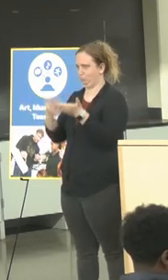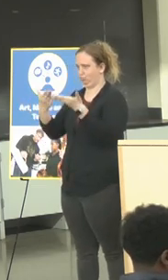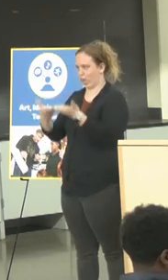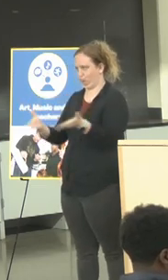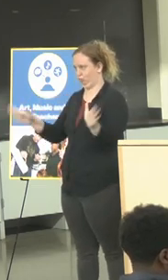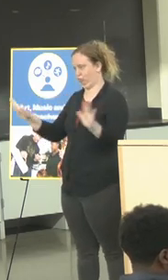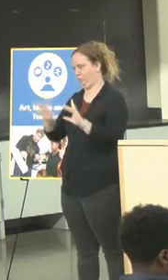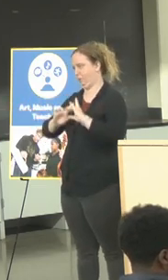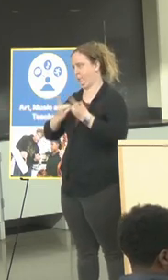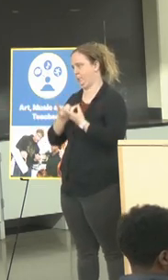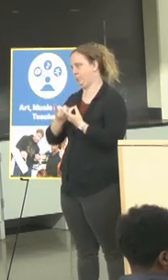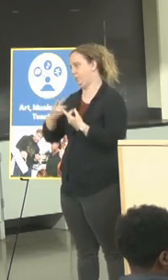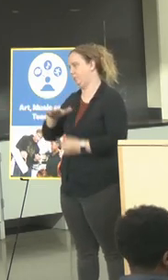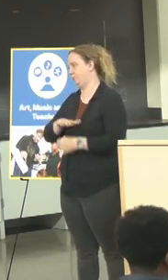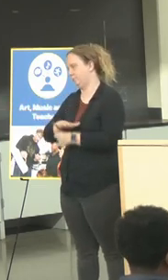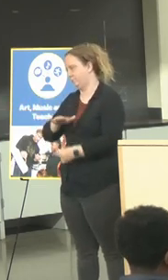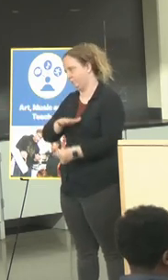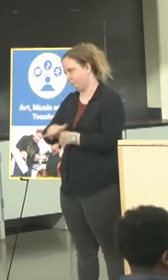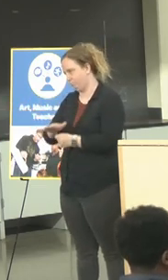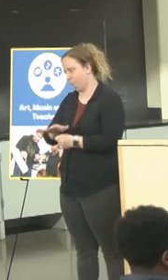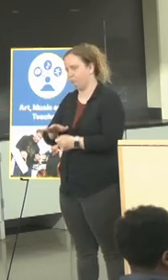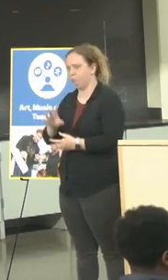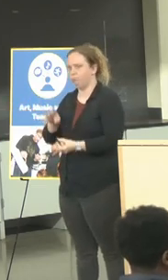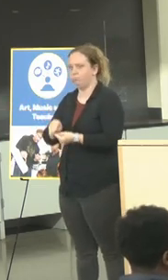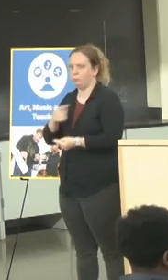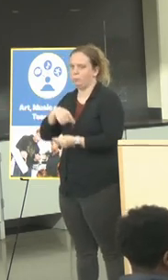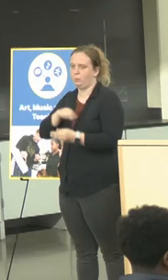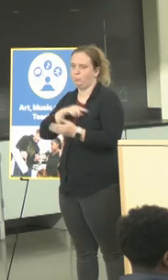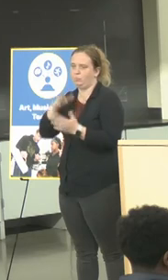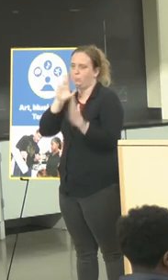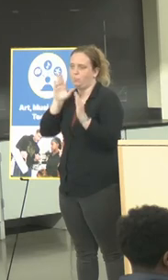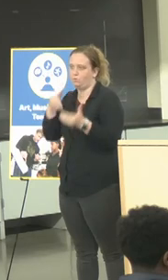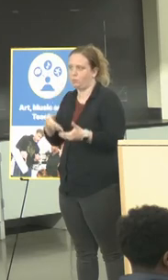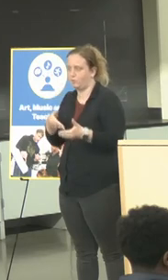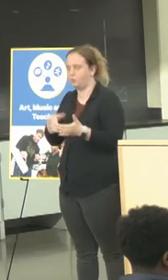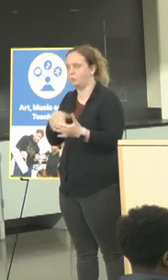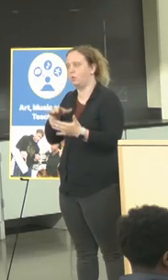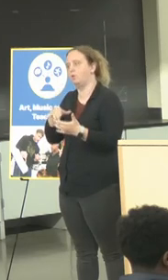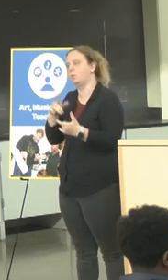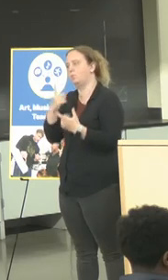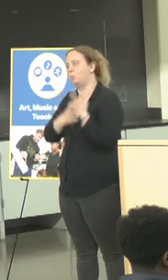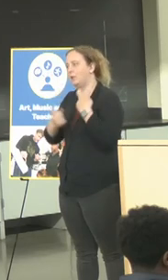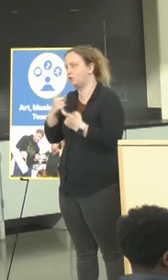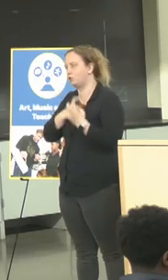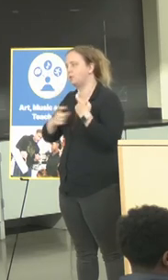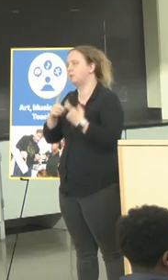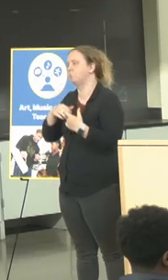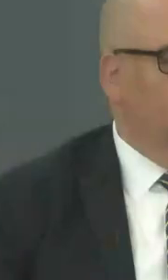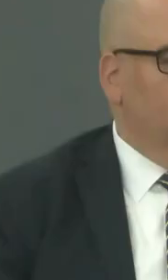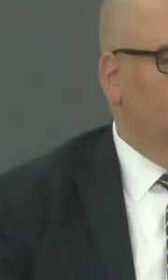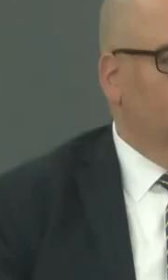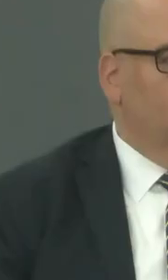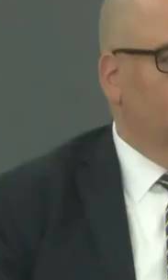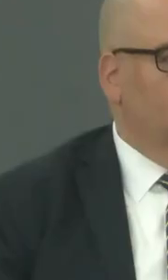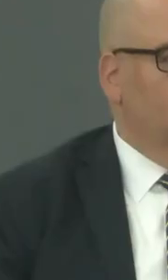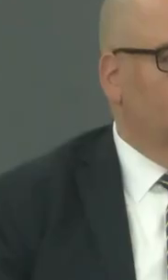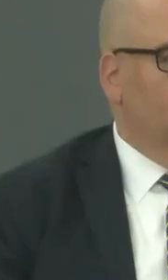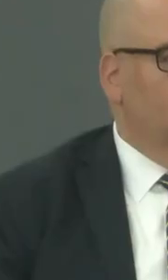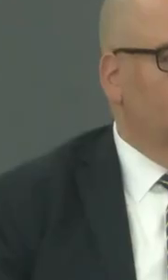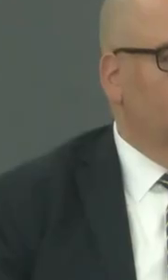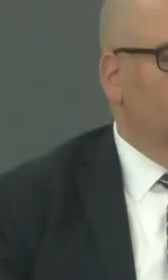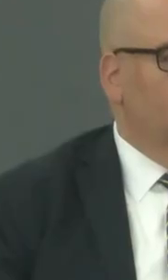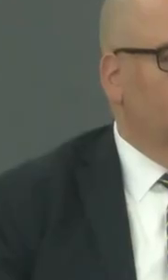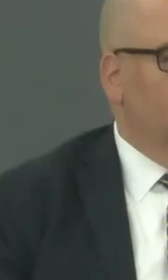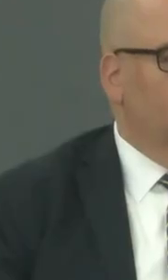district, we will focus on those questions that deal with our school system. And especially since we're talking about creating a system of well-resourced